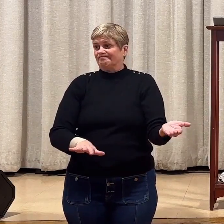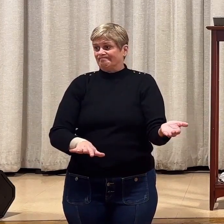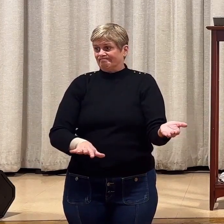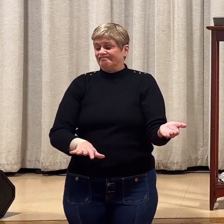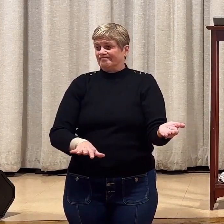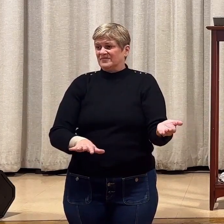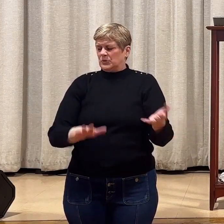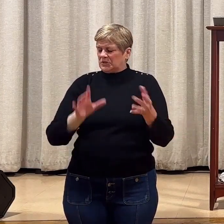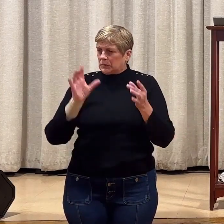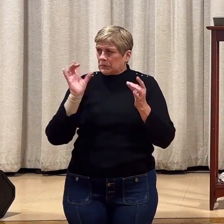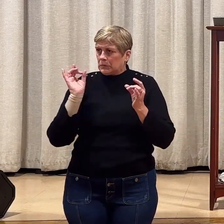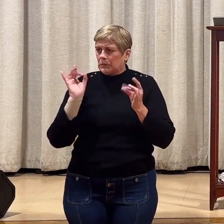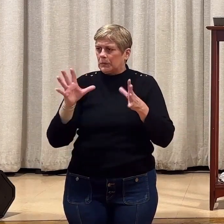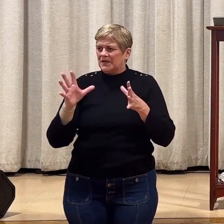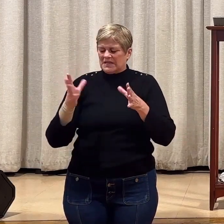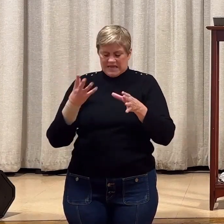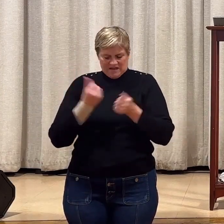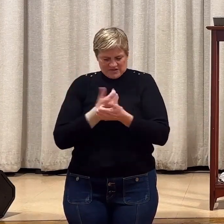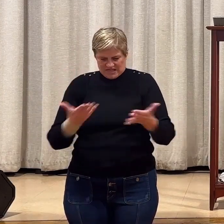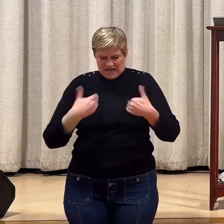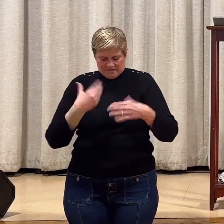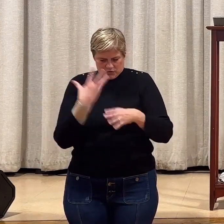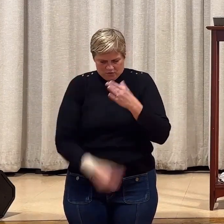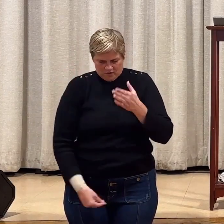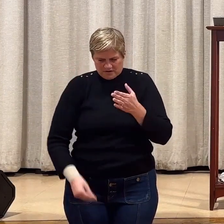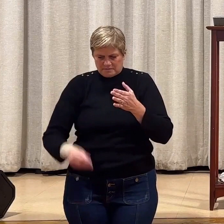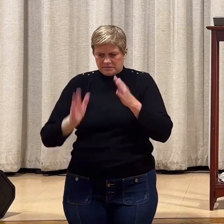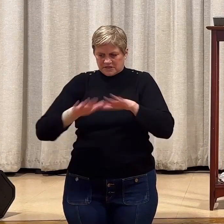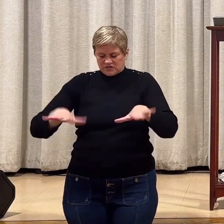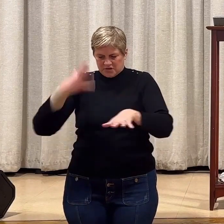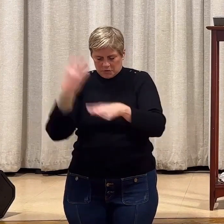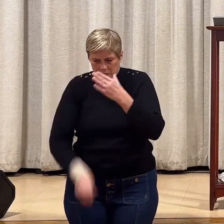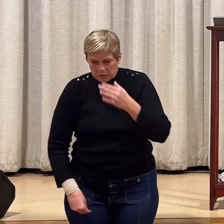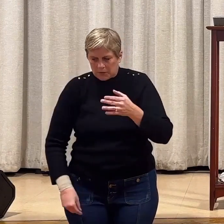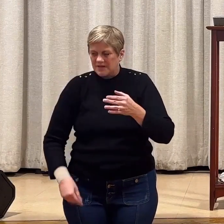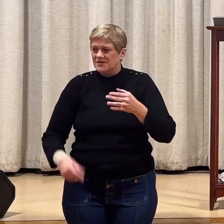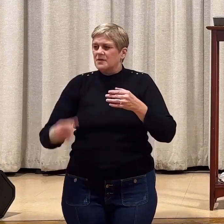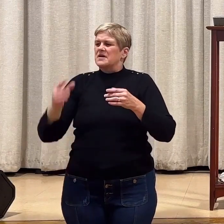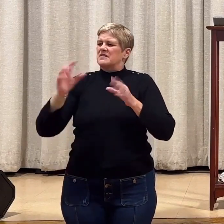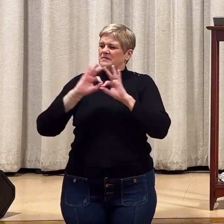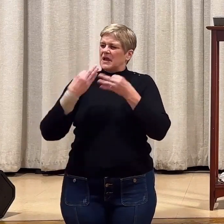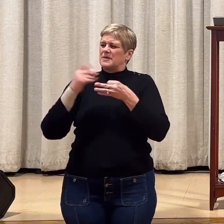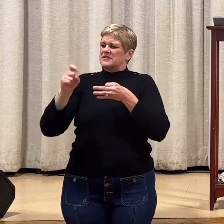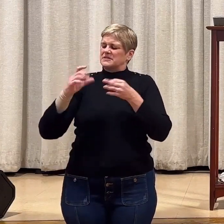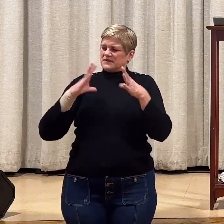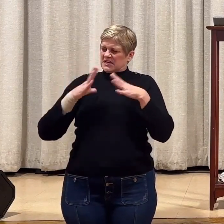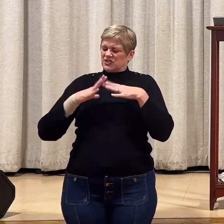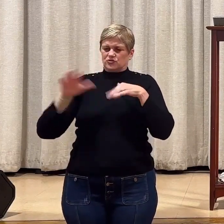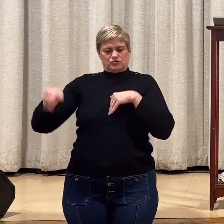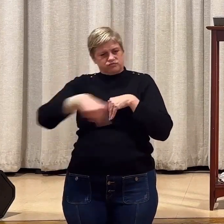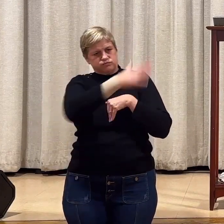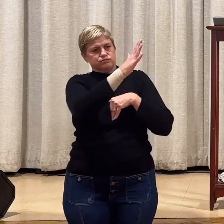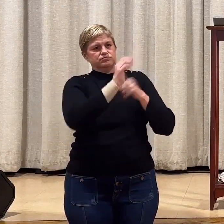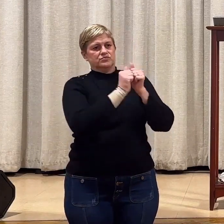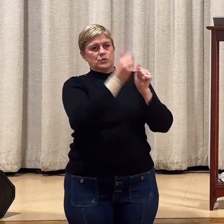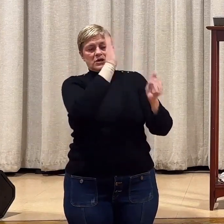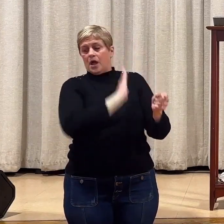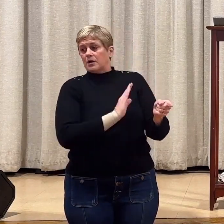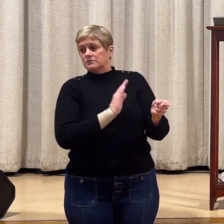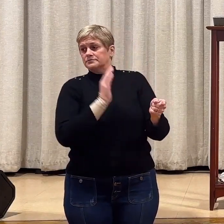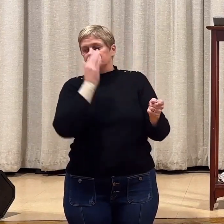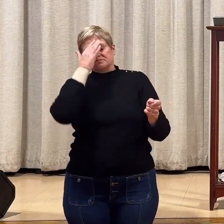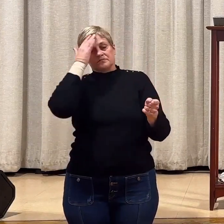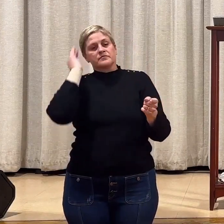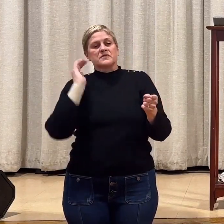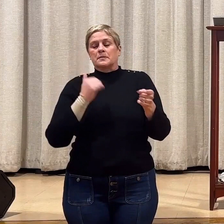And so he went through that trial. So he thought, you know what? Our family needs a vacation just to get away and be with God. But he had to finish some business work, so